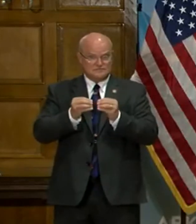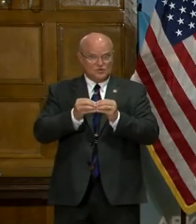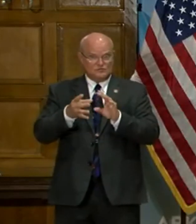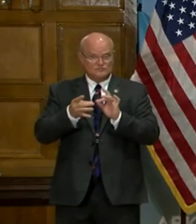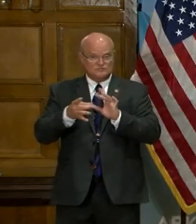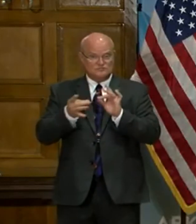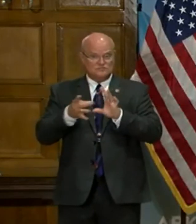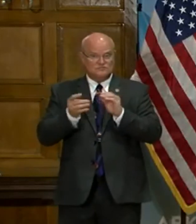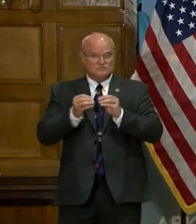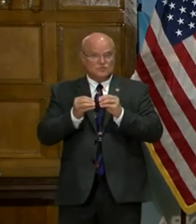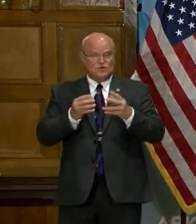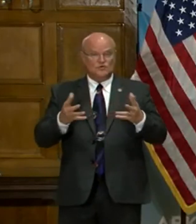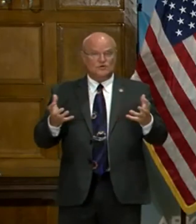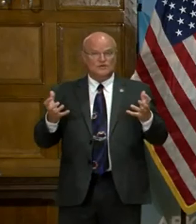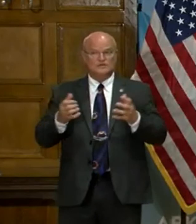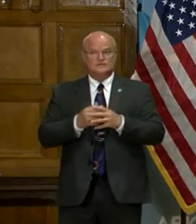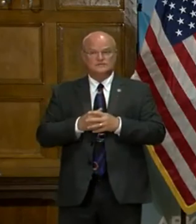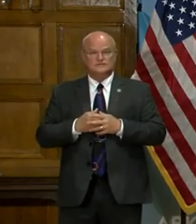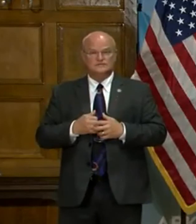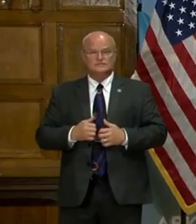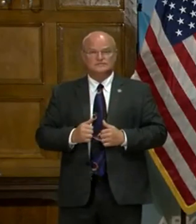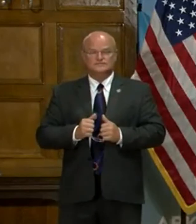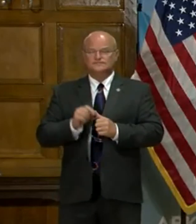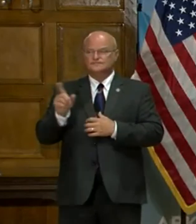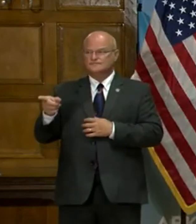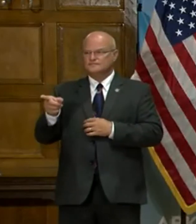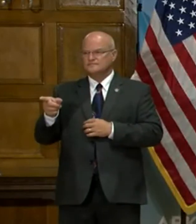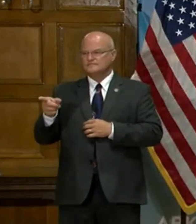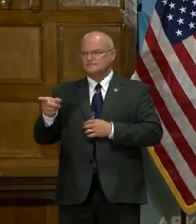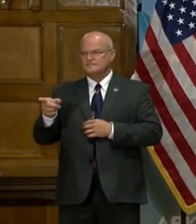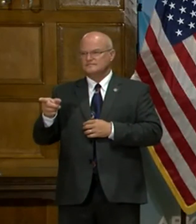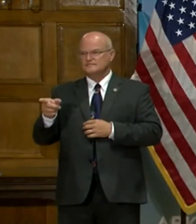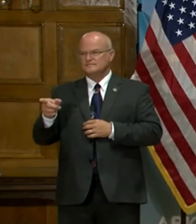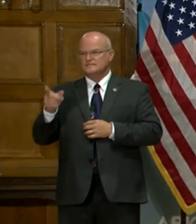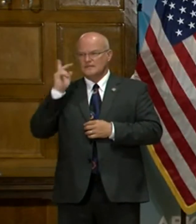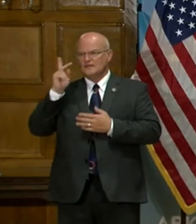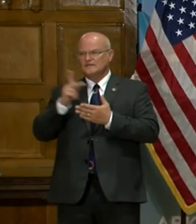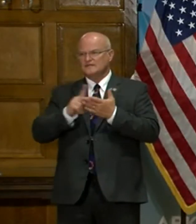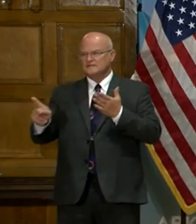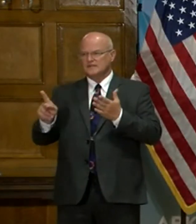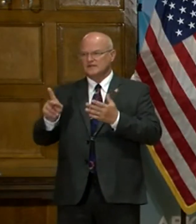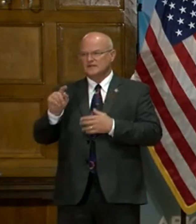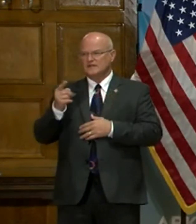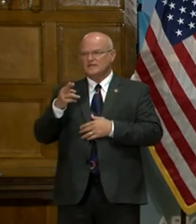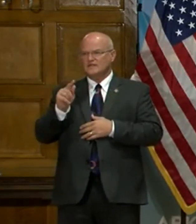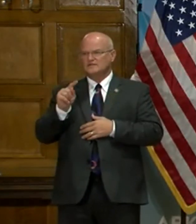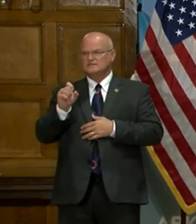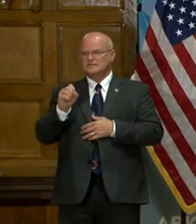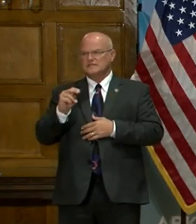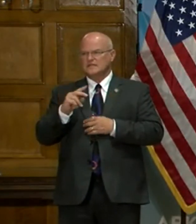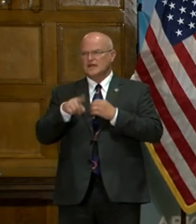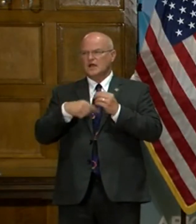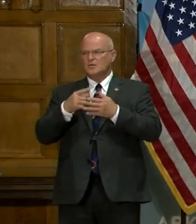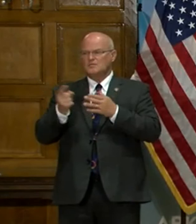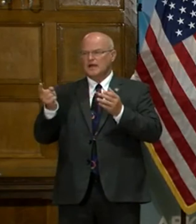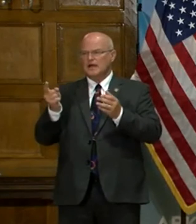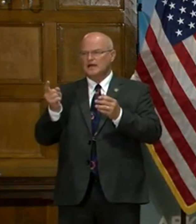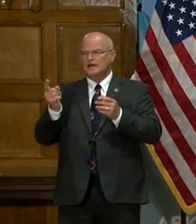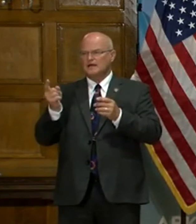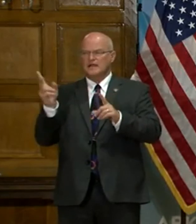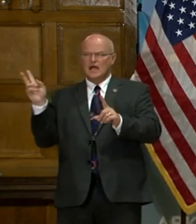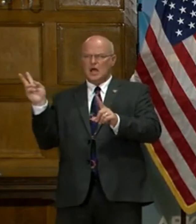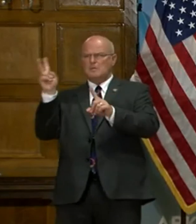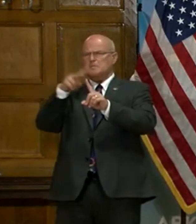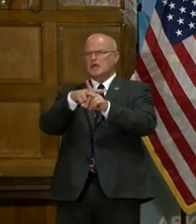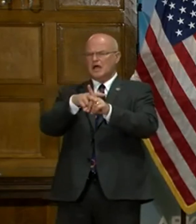I Yes. have a question for Secretary about applying for